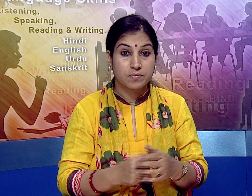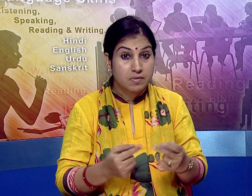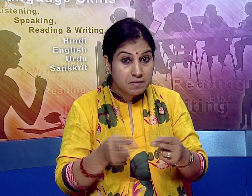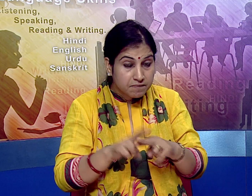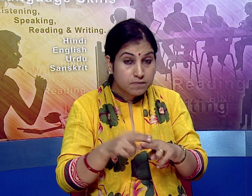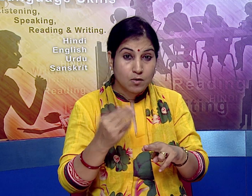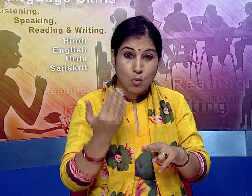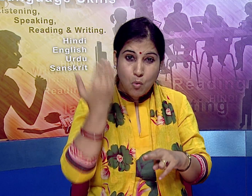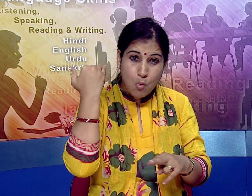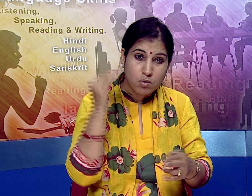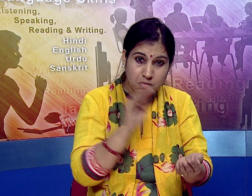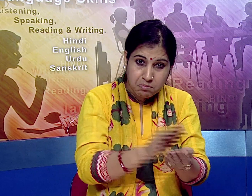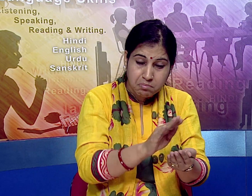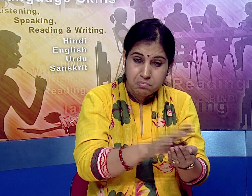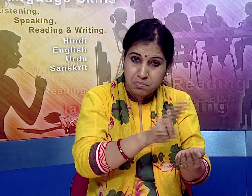If the stain is old,